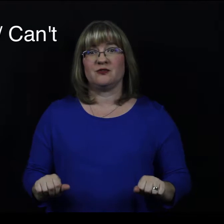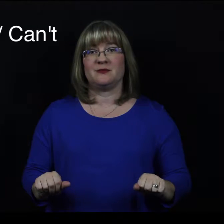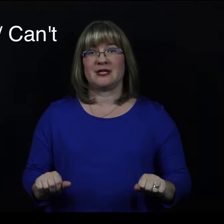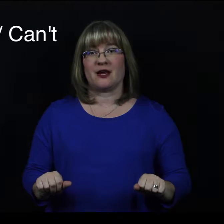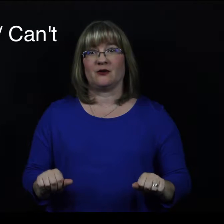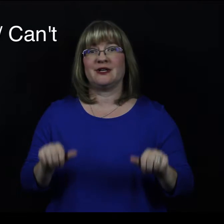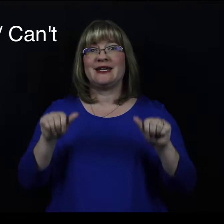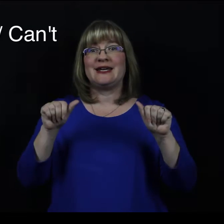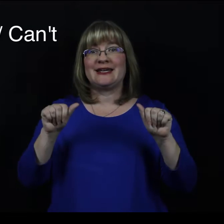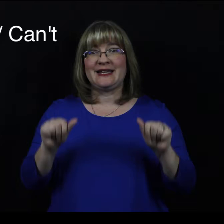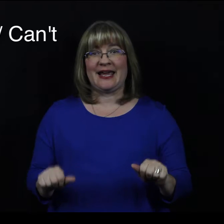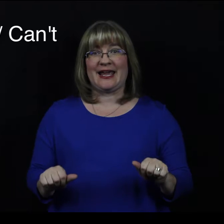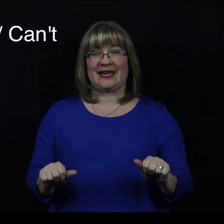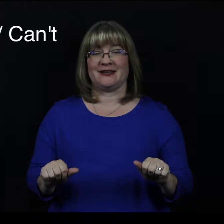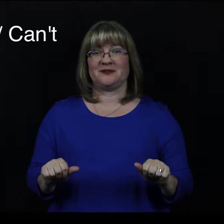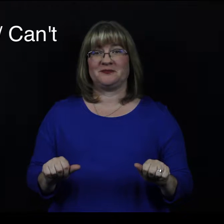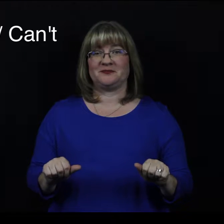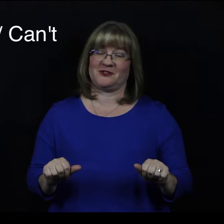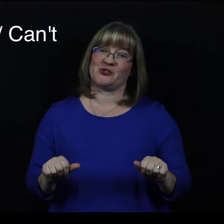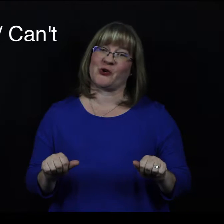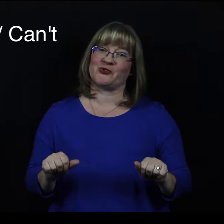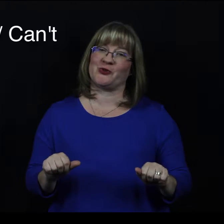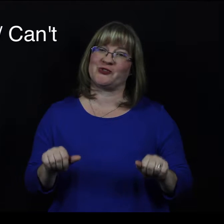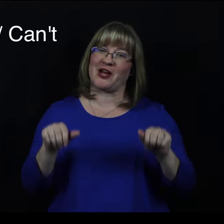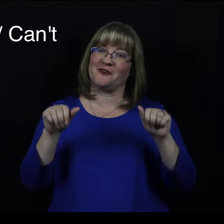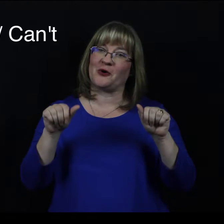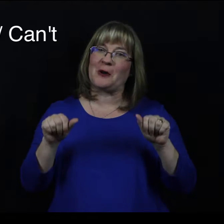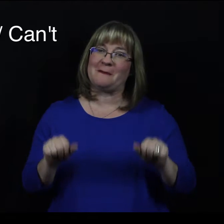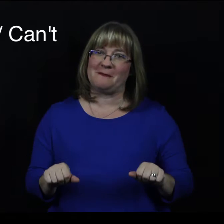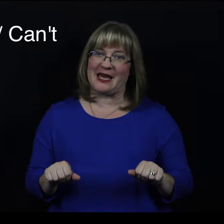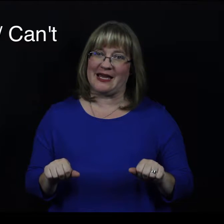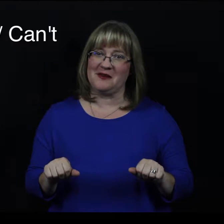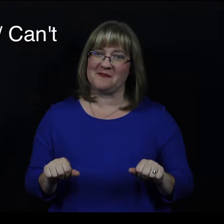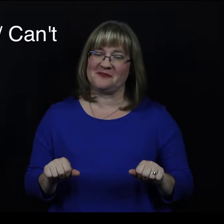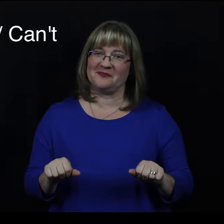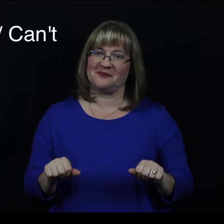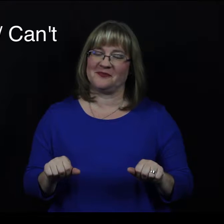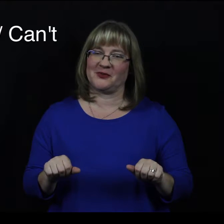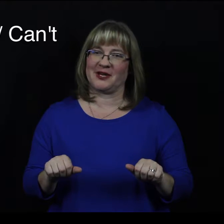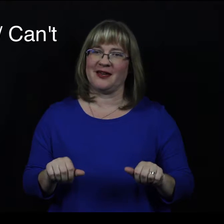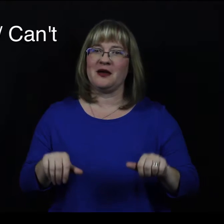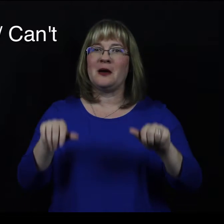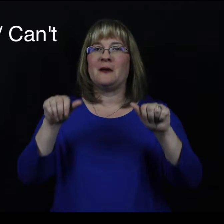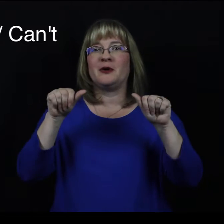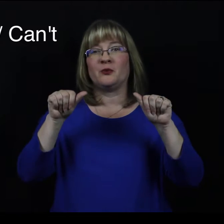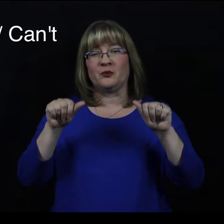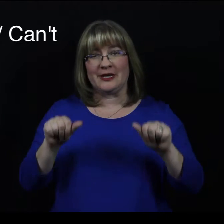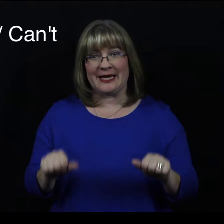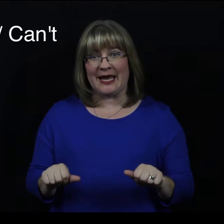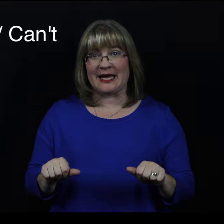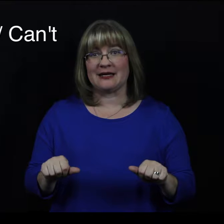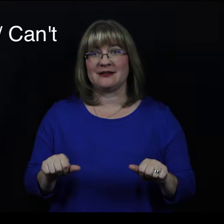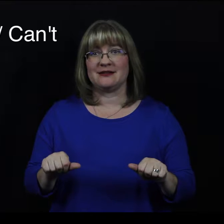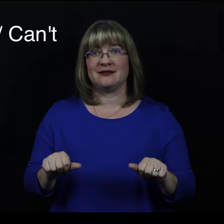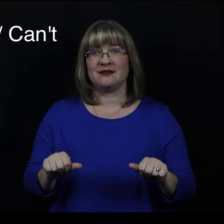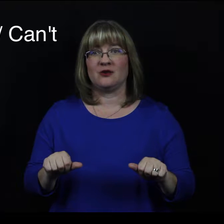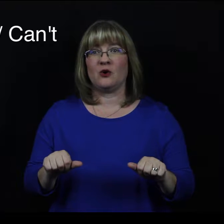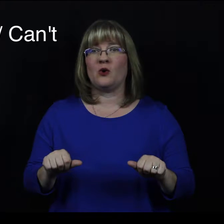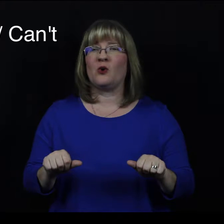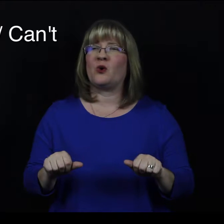them down. Can. This is also the sign for may. Okay? But we can